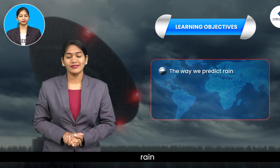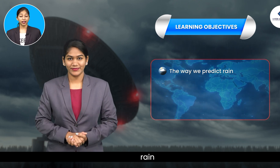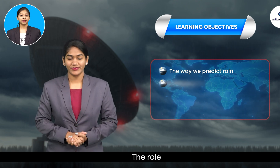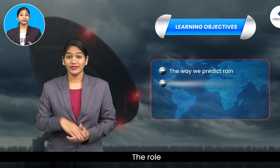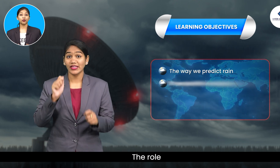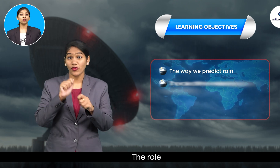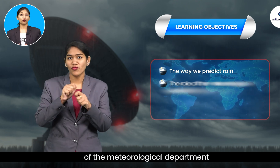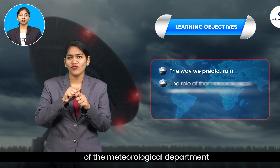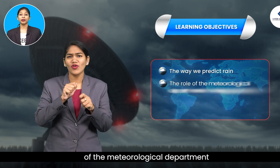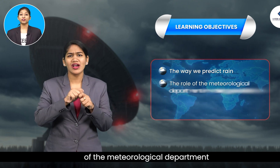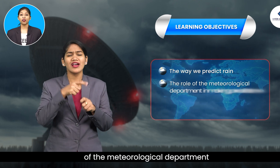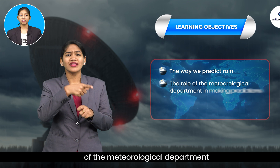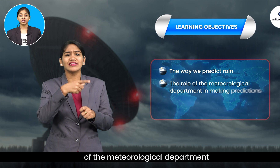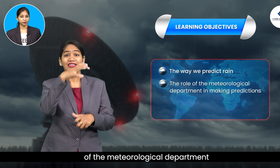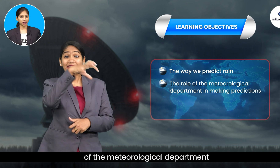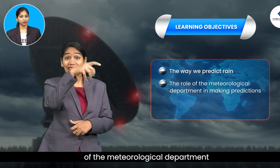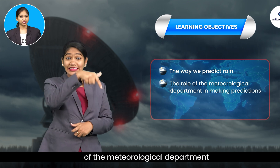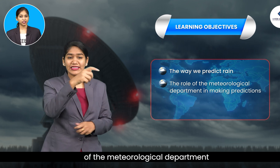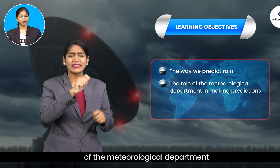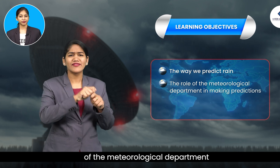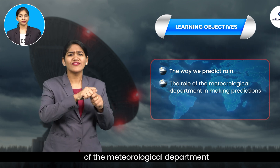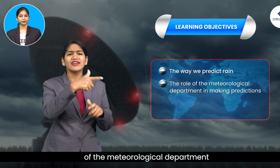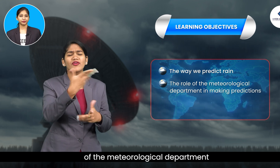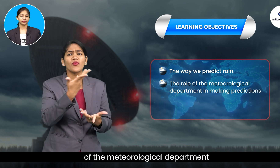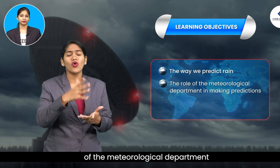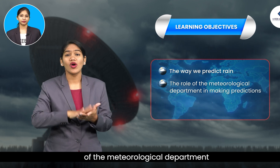The role of the meteorological department